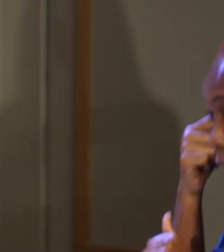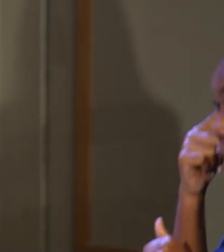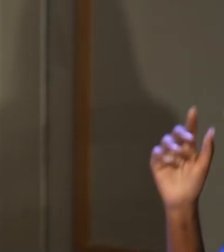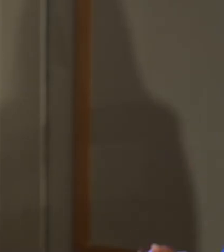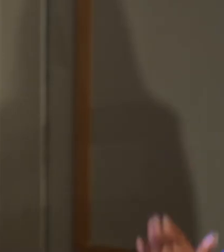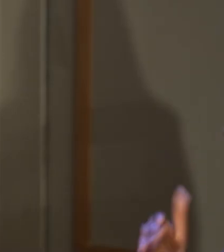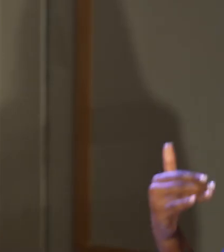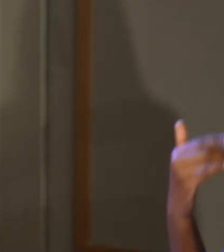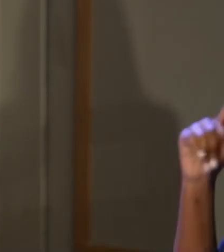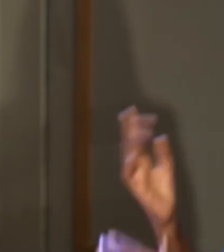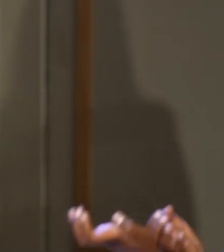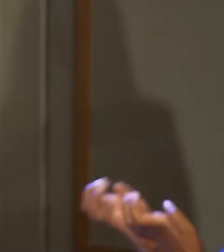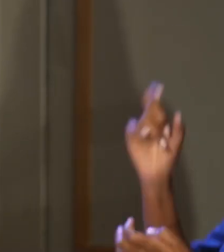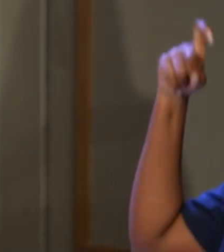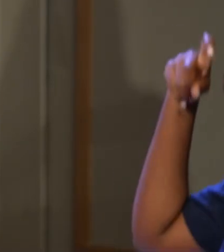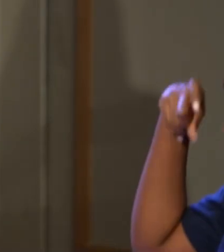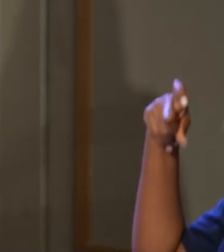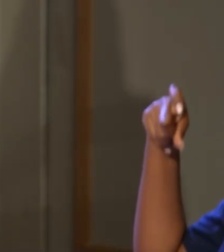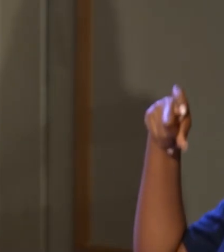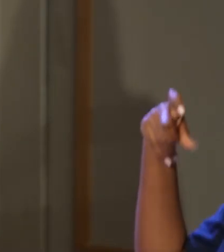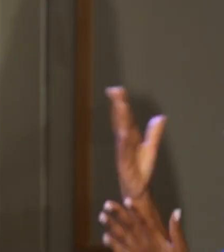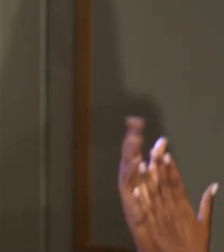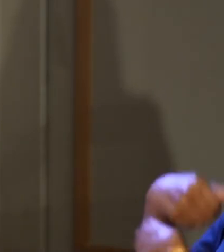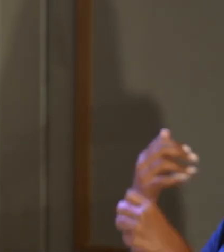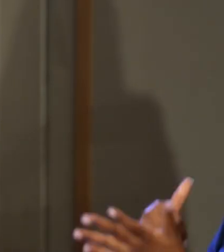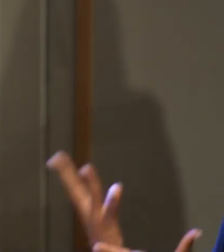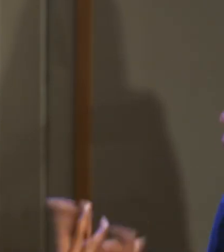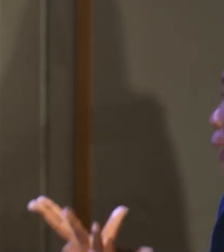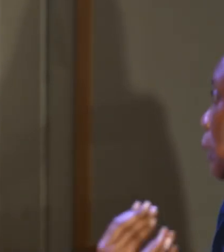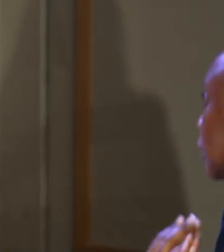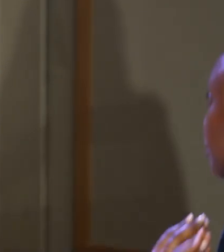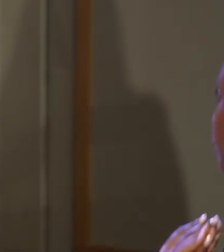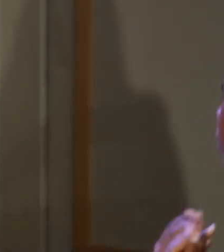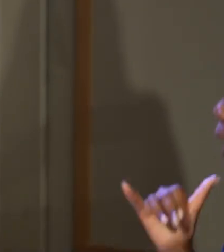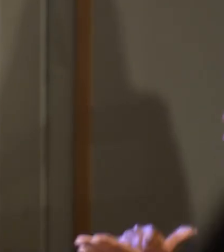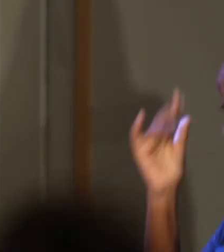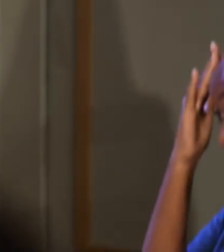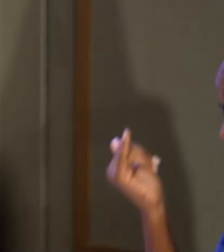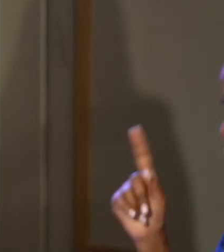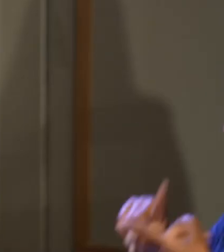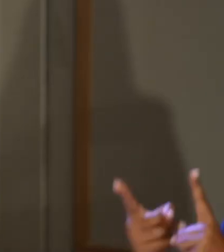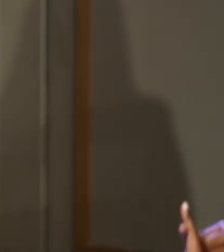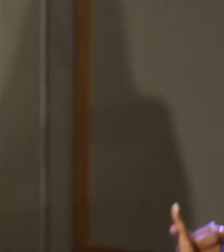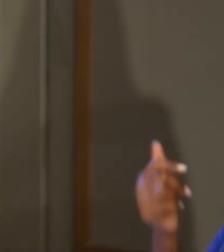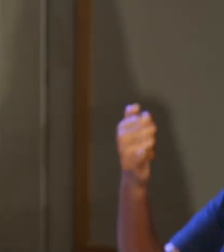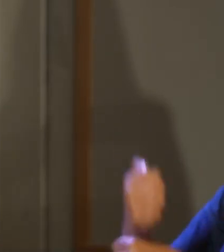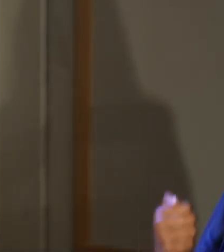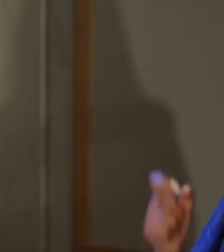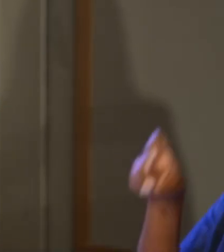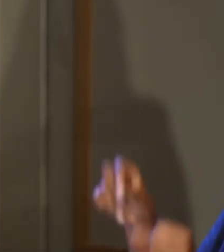to follow the same standards, making trade easier. That's why standardization efforts should